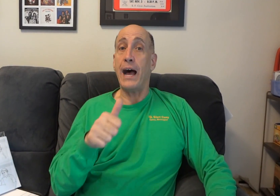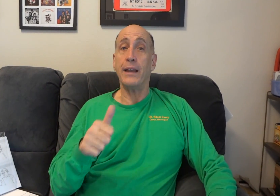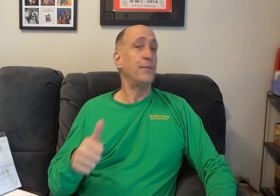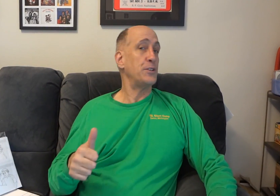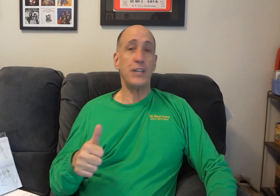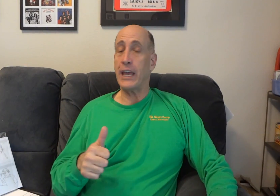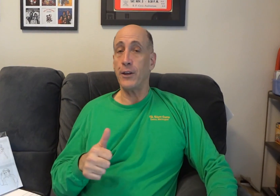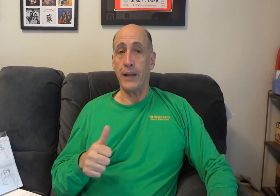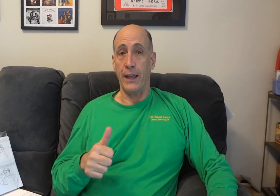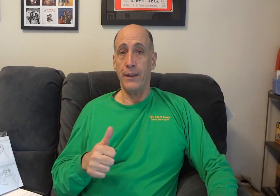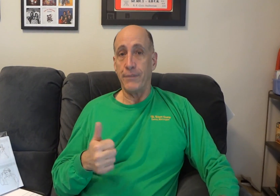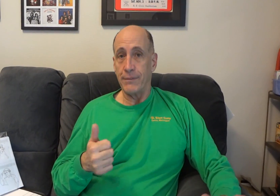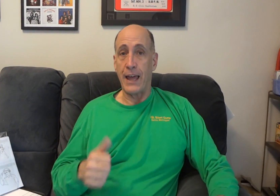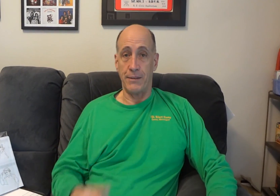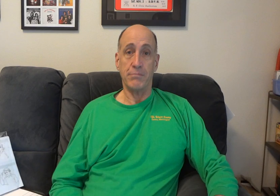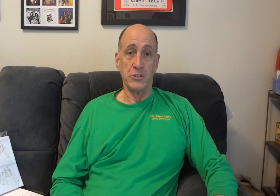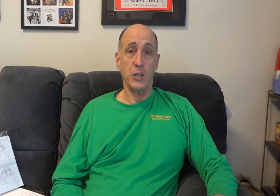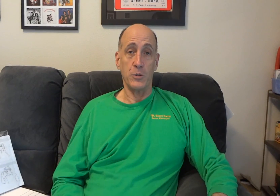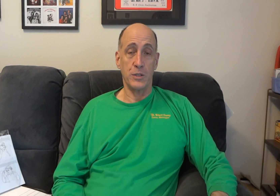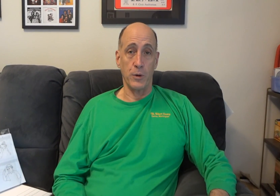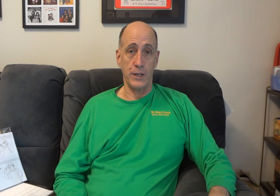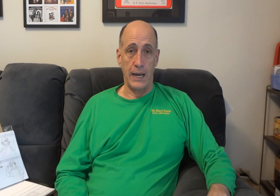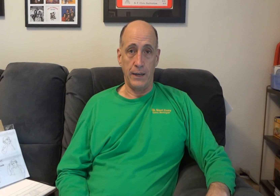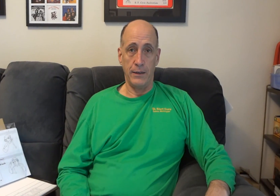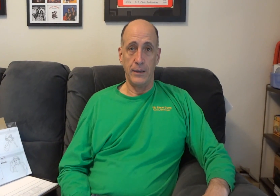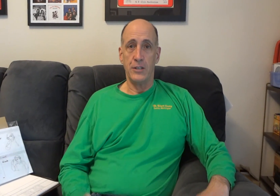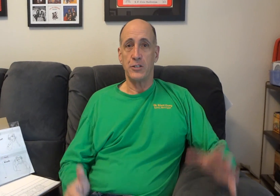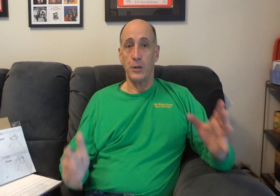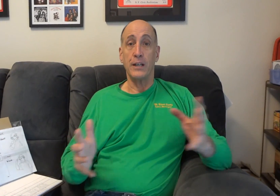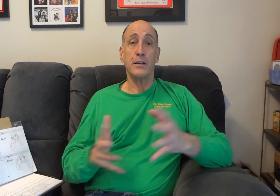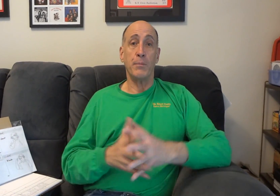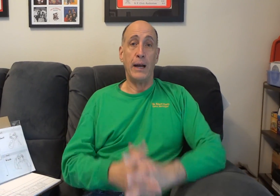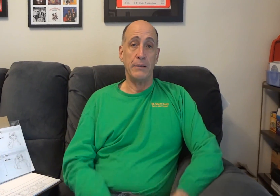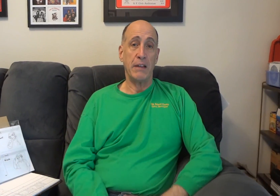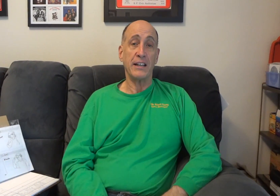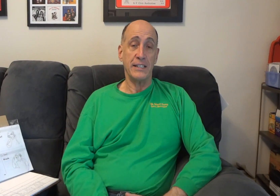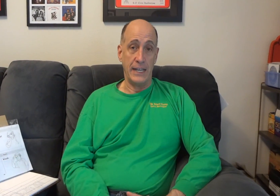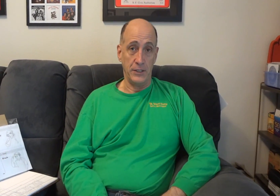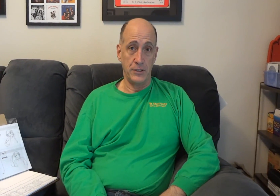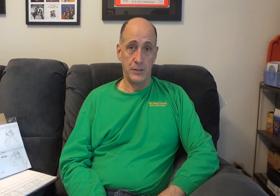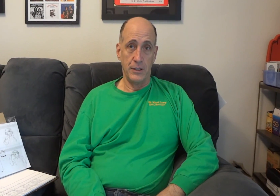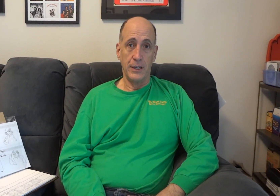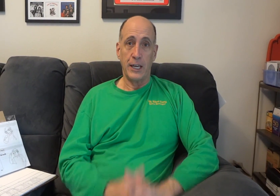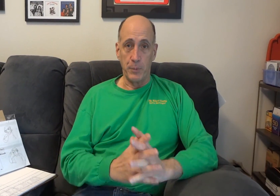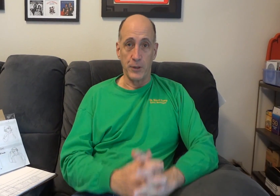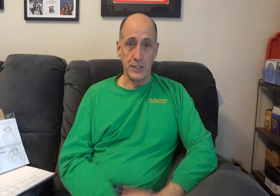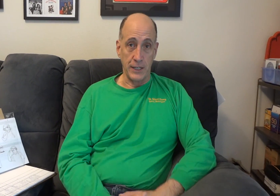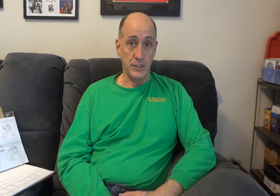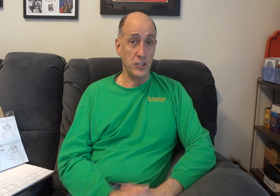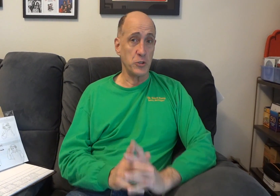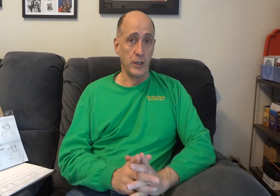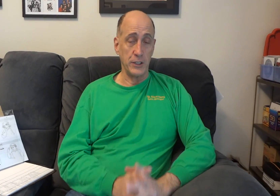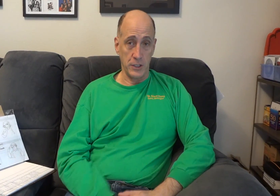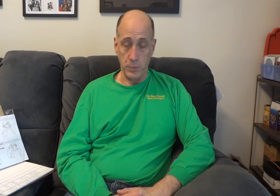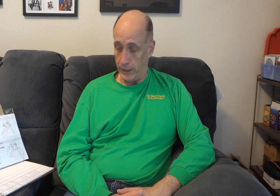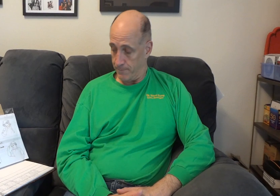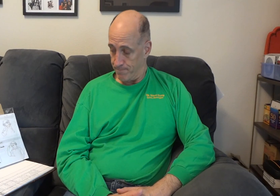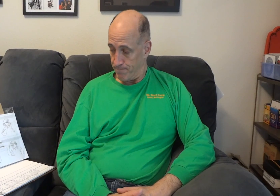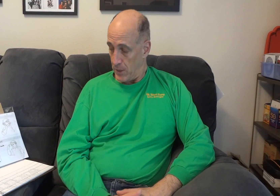if you're shaking your head. That shows the word not. So you can combine and condense, keeping your sentences short and to the point.